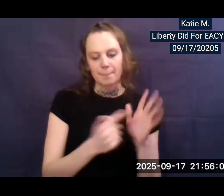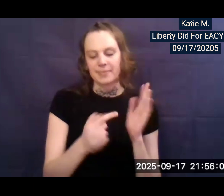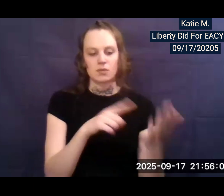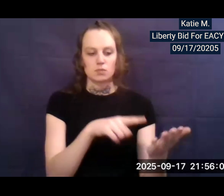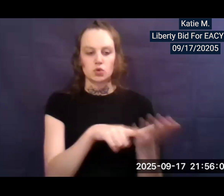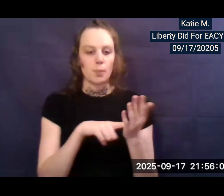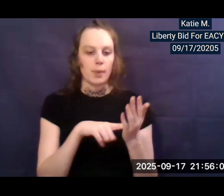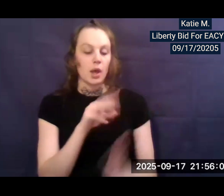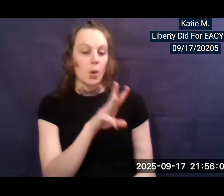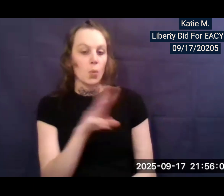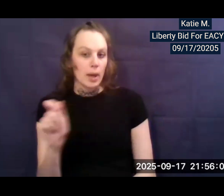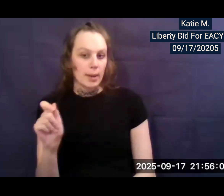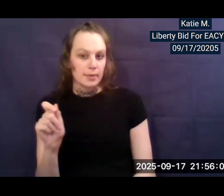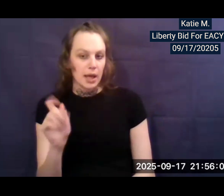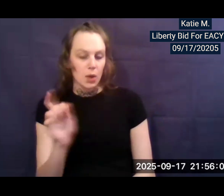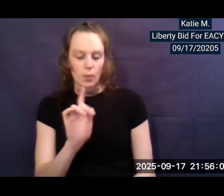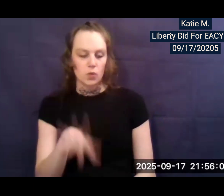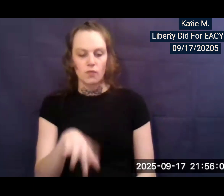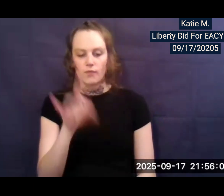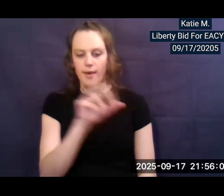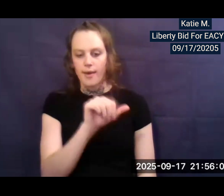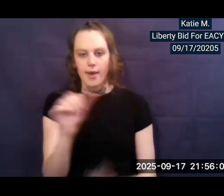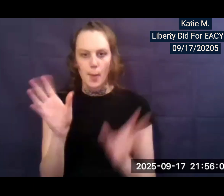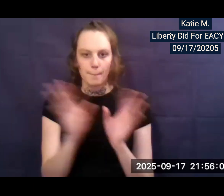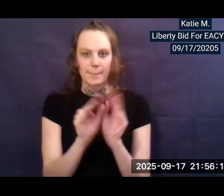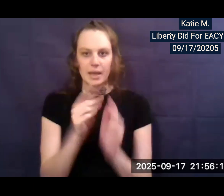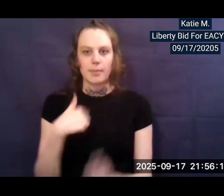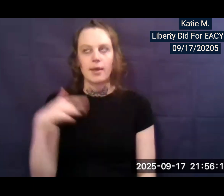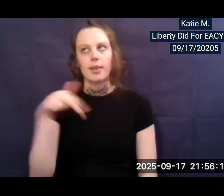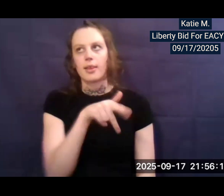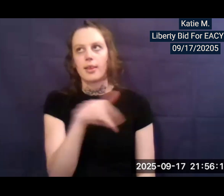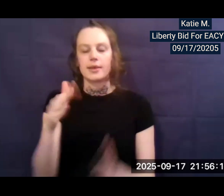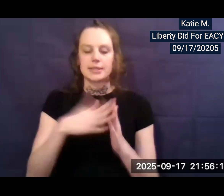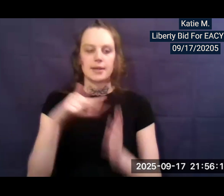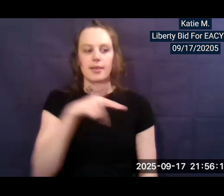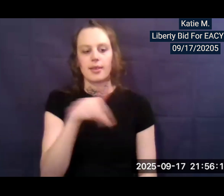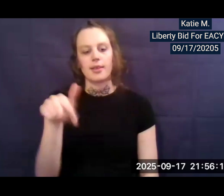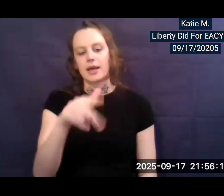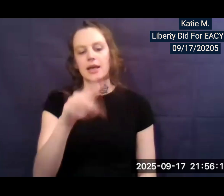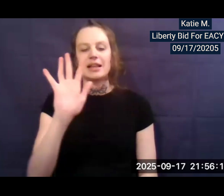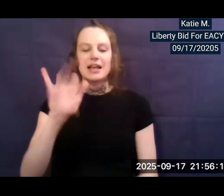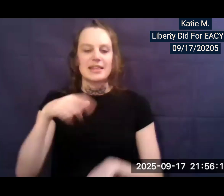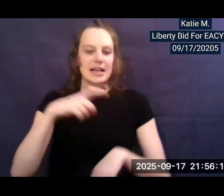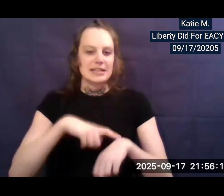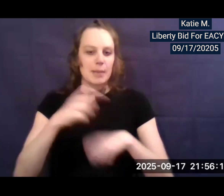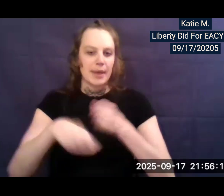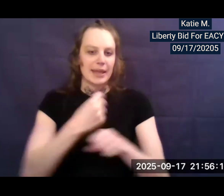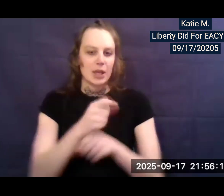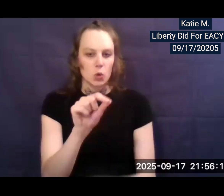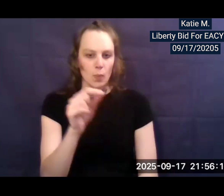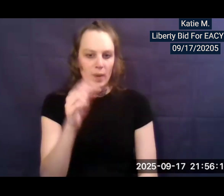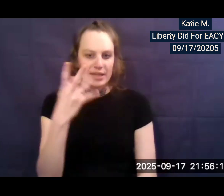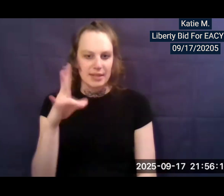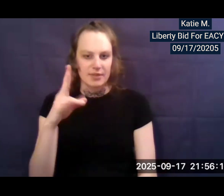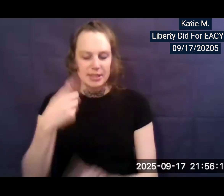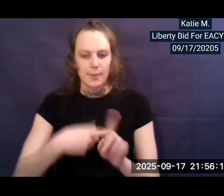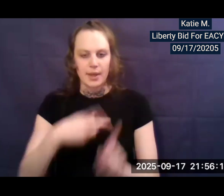AA meeting, and I walked all around like the city. It was December of like 2017 at this point. I was like 32 at this point. So I've